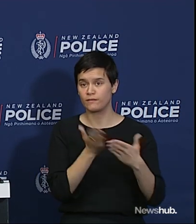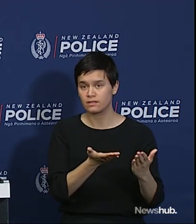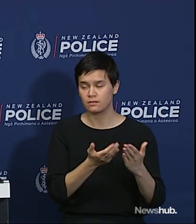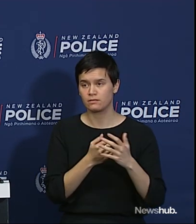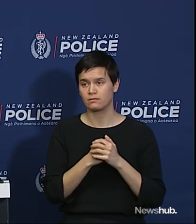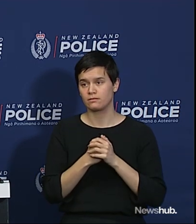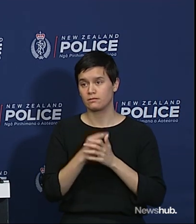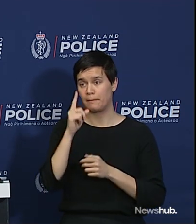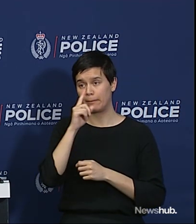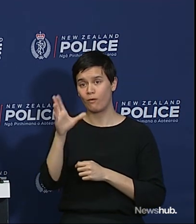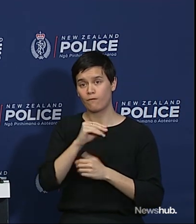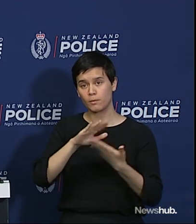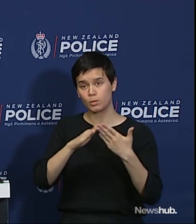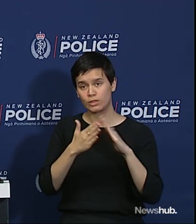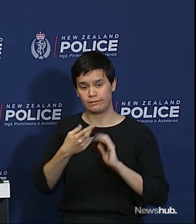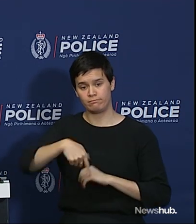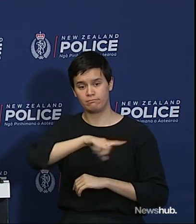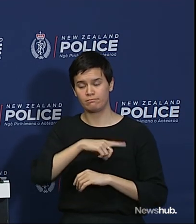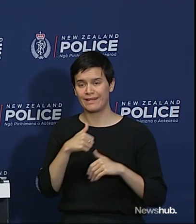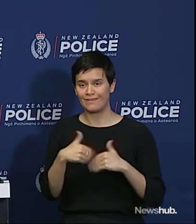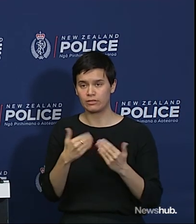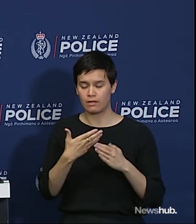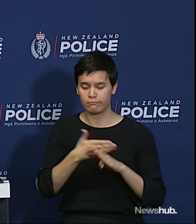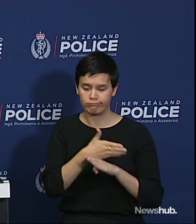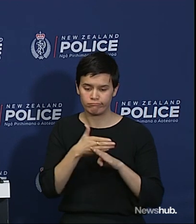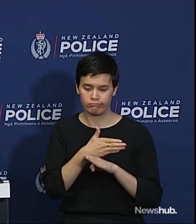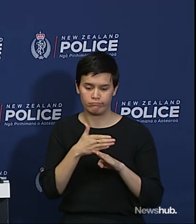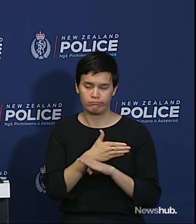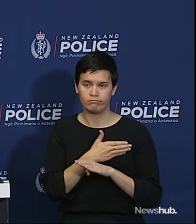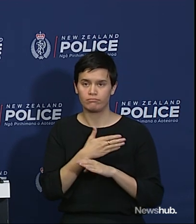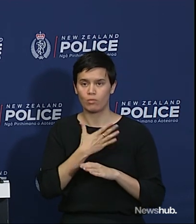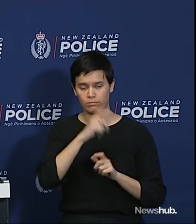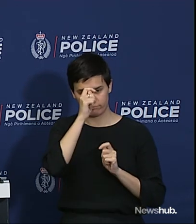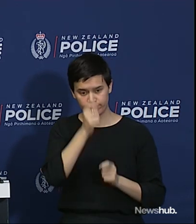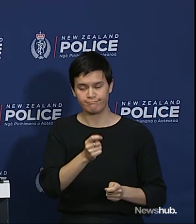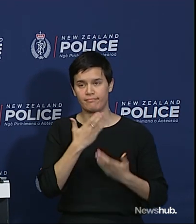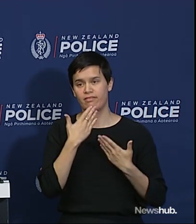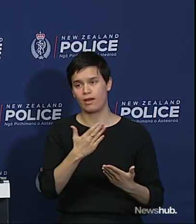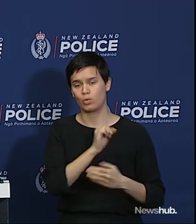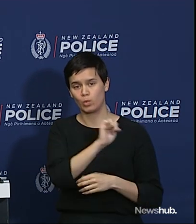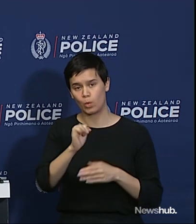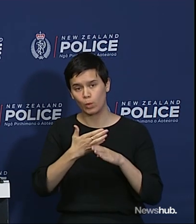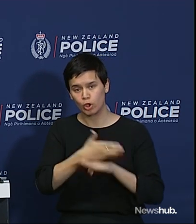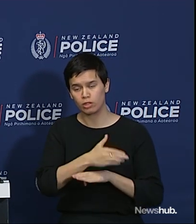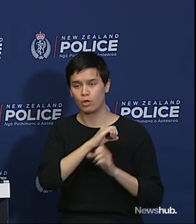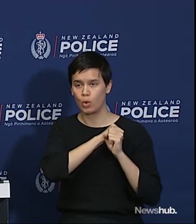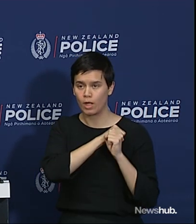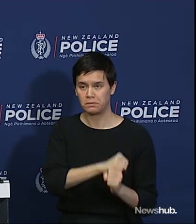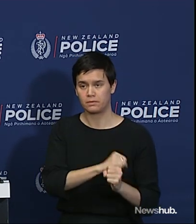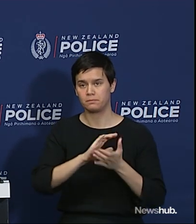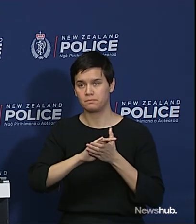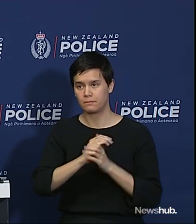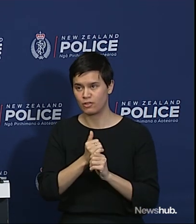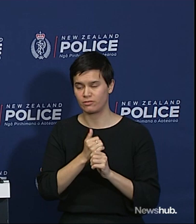of the community that are working hard every day. I'd like to thank them for their efforts, commitment and passion, and as I've